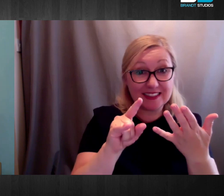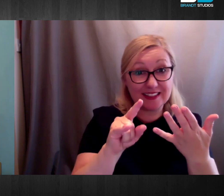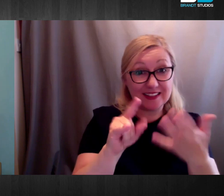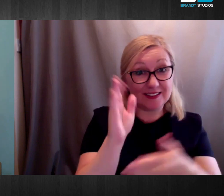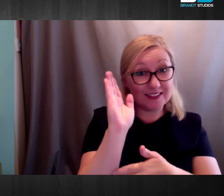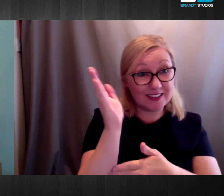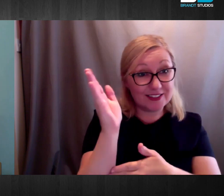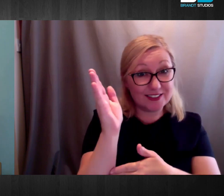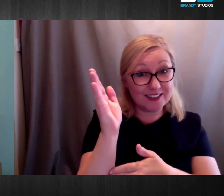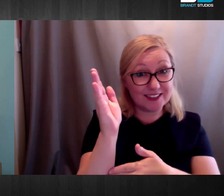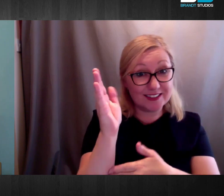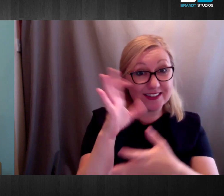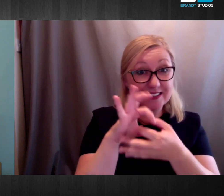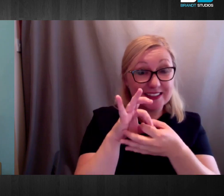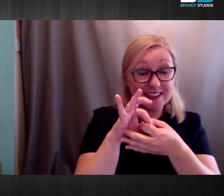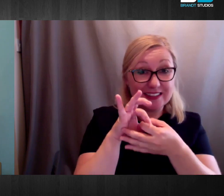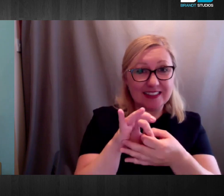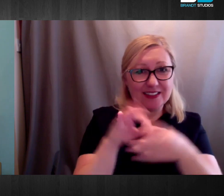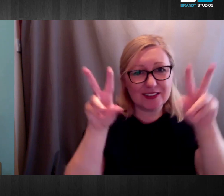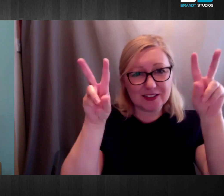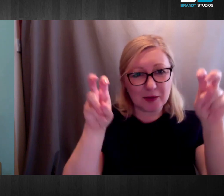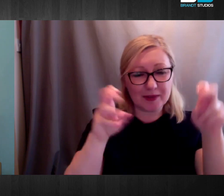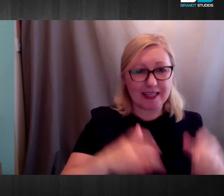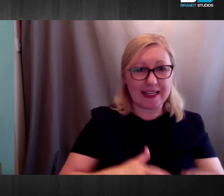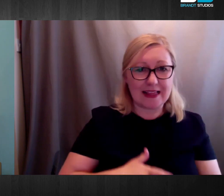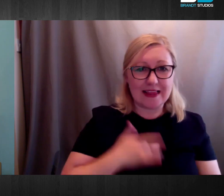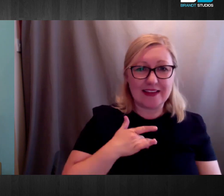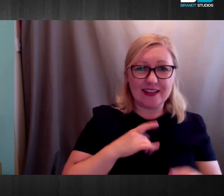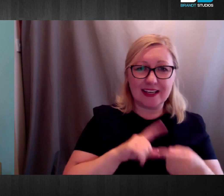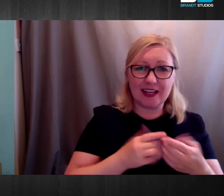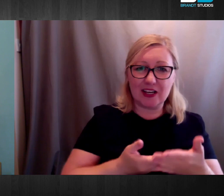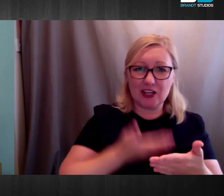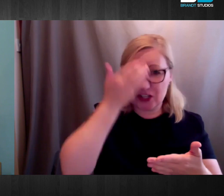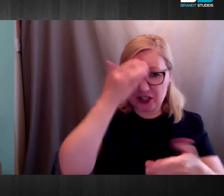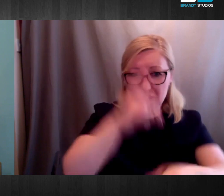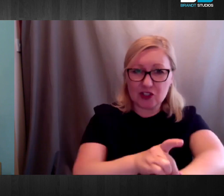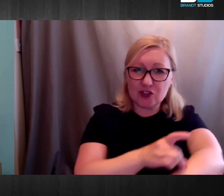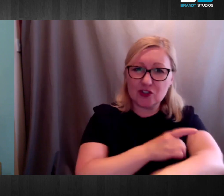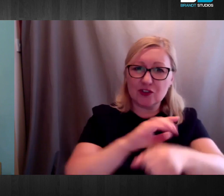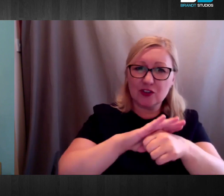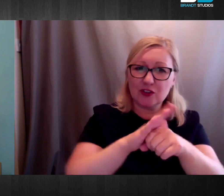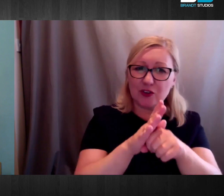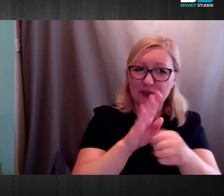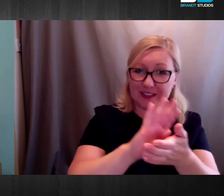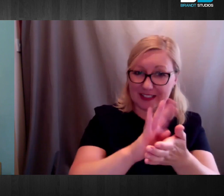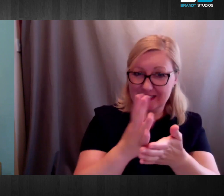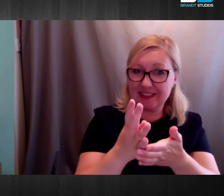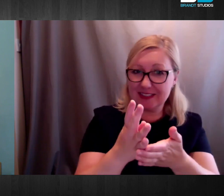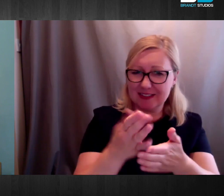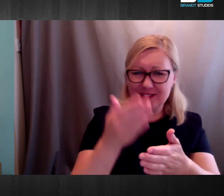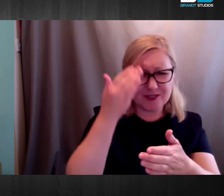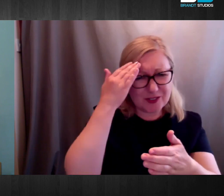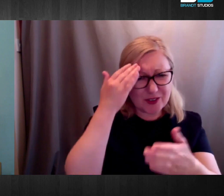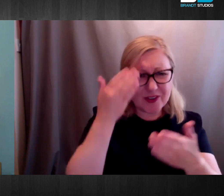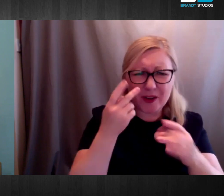in COVID-19 series. It's difficult to fathom the journey we've all been on since the middle of March, how